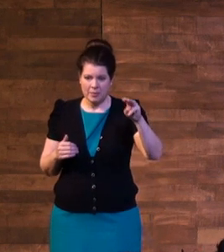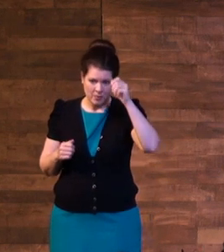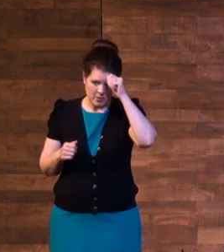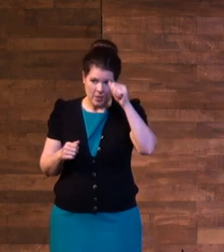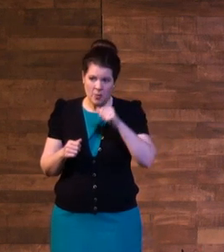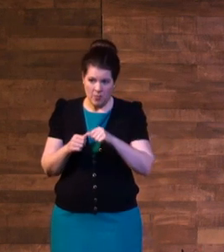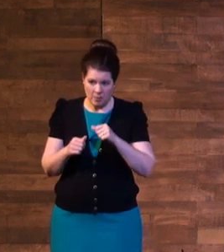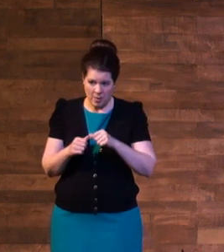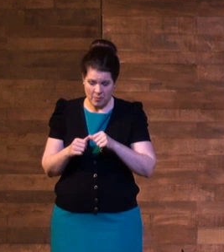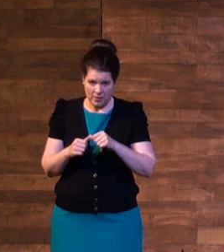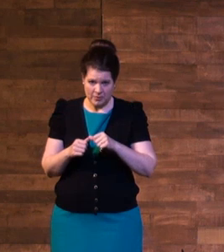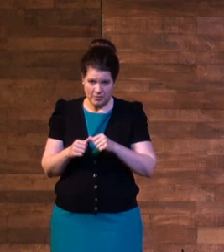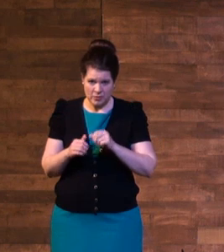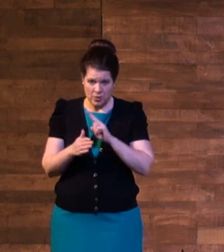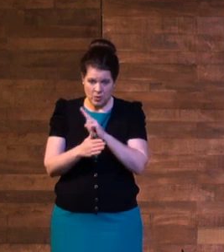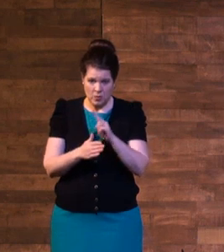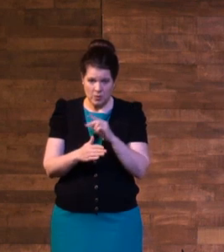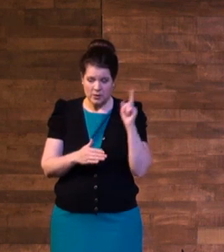those?